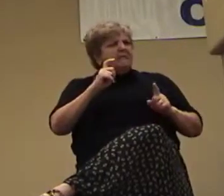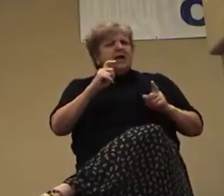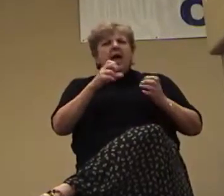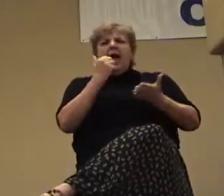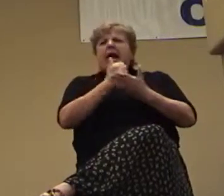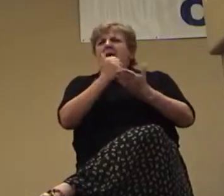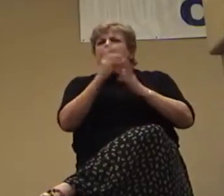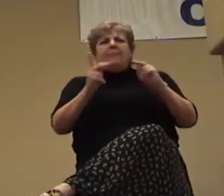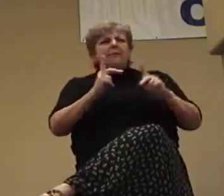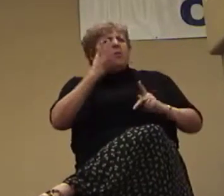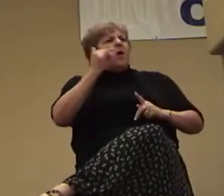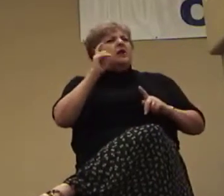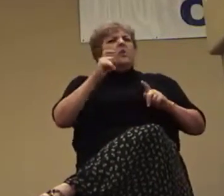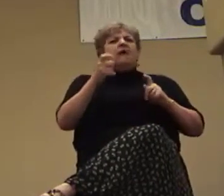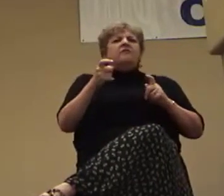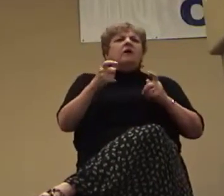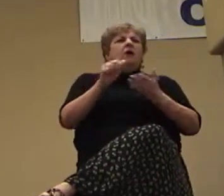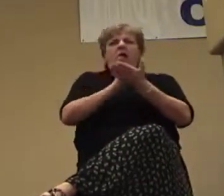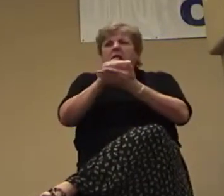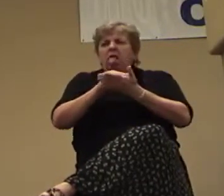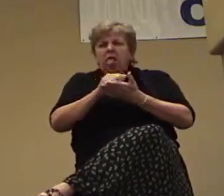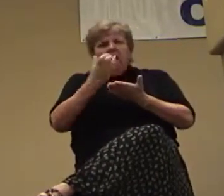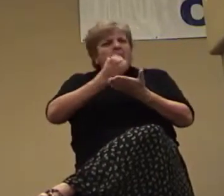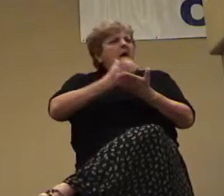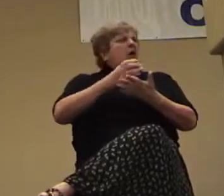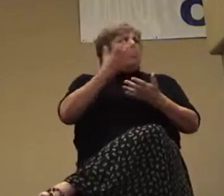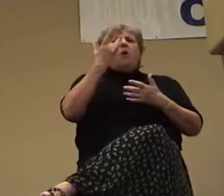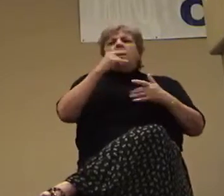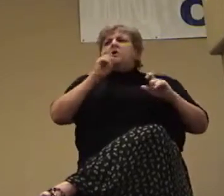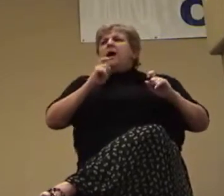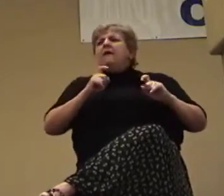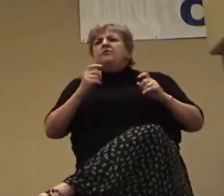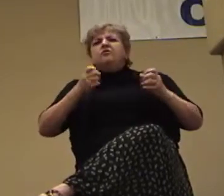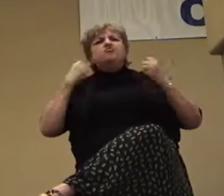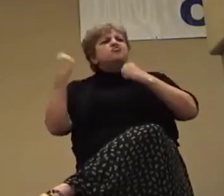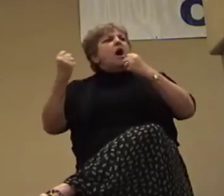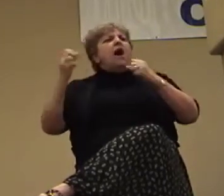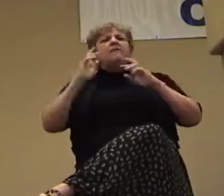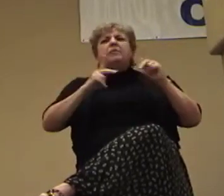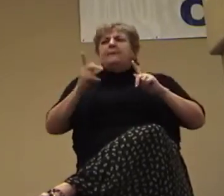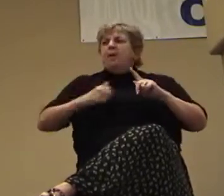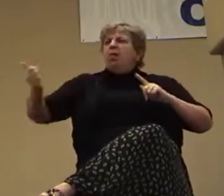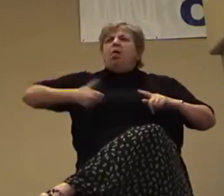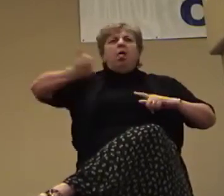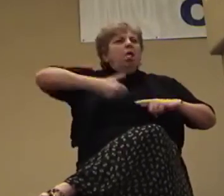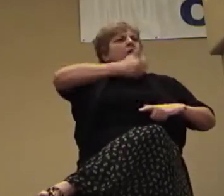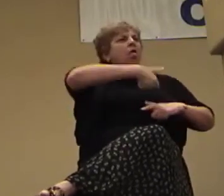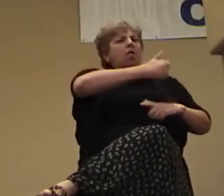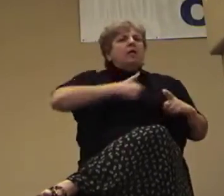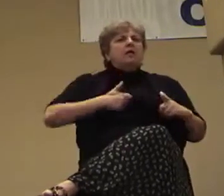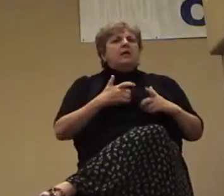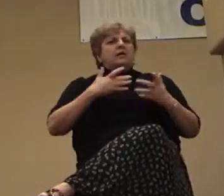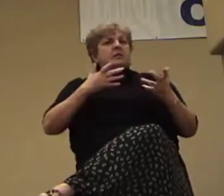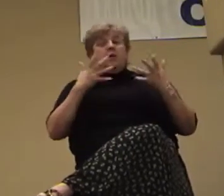mean? When you're in the center, you're already in the car going to pick them up, and you've already checked in with your sponsor, you're talking to your sober